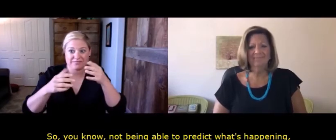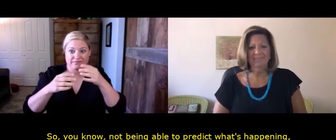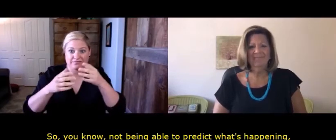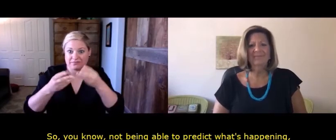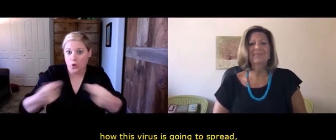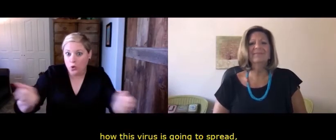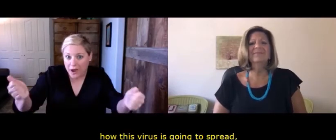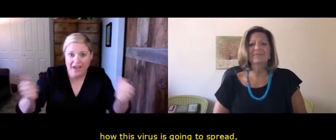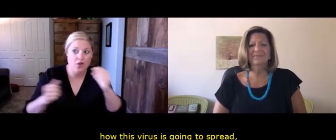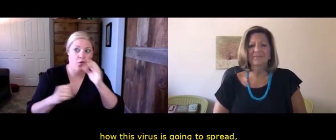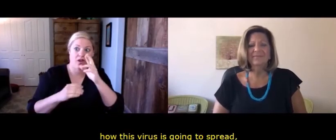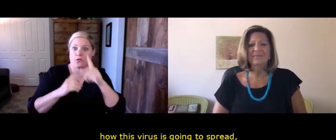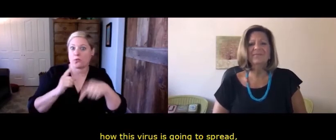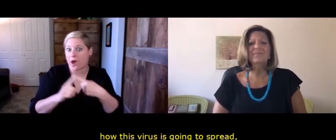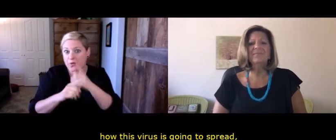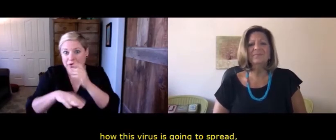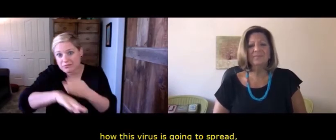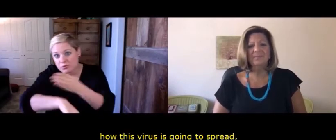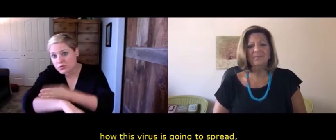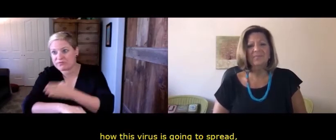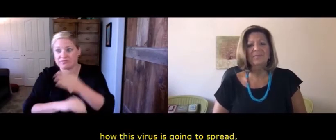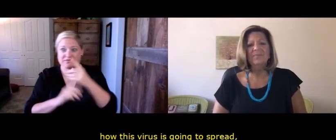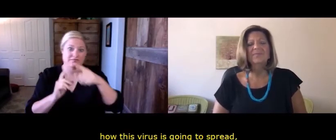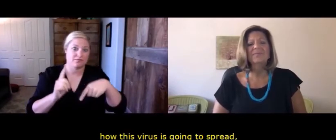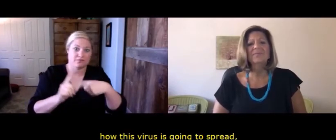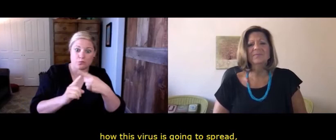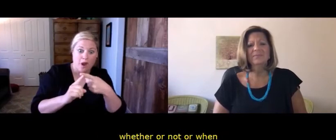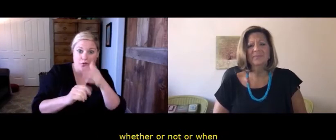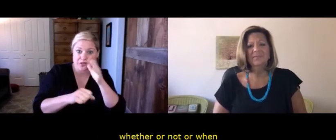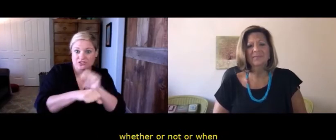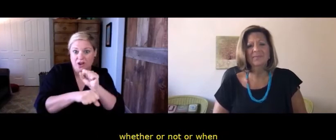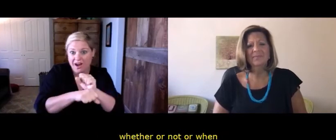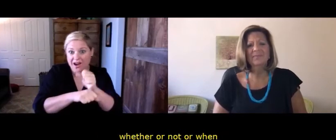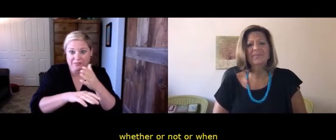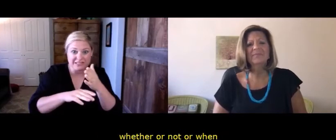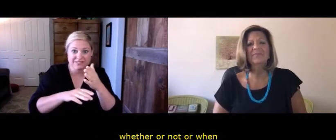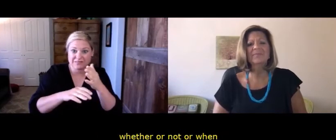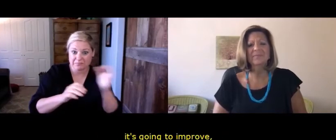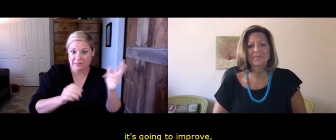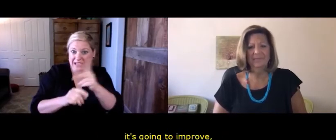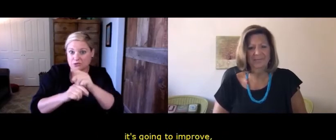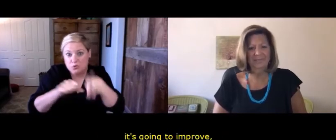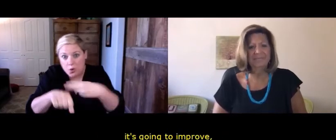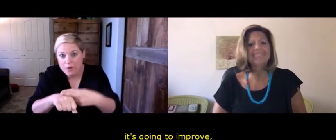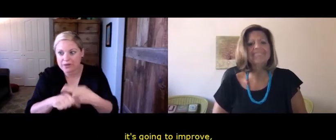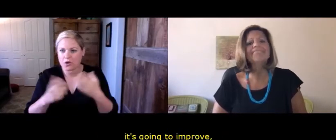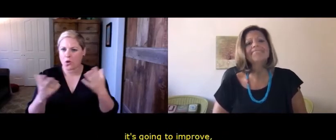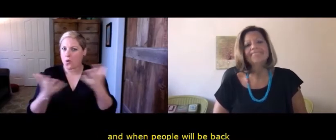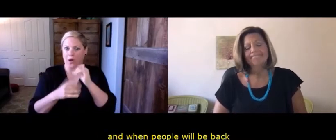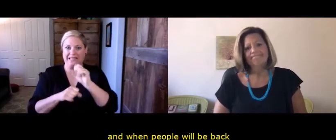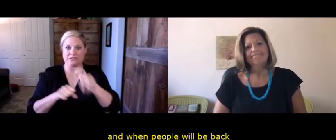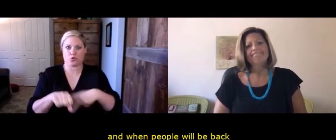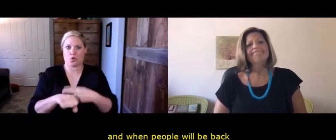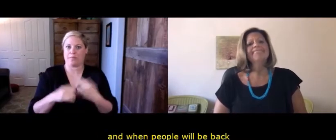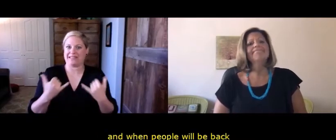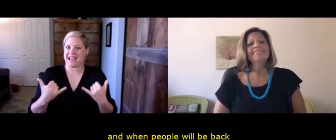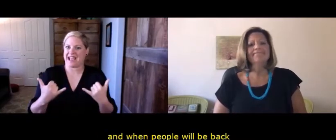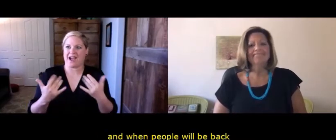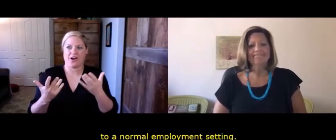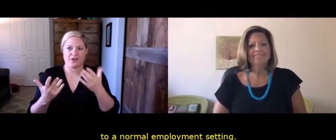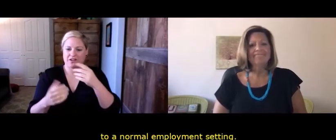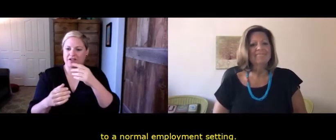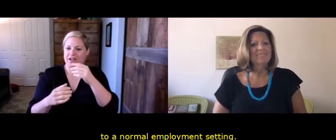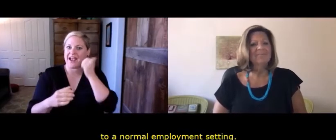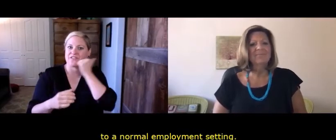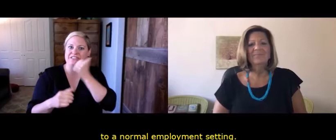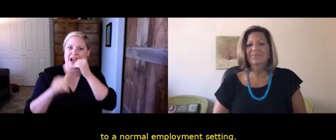what's happening, how this virus is going to spread, whether or not or when it's going to improve, and when people will be